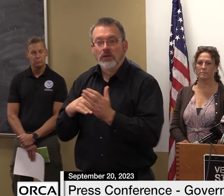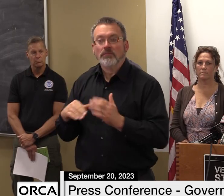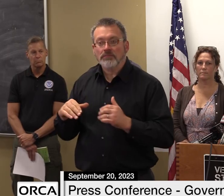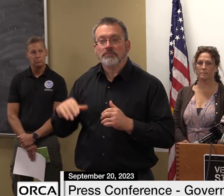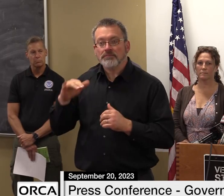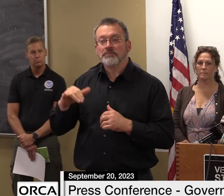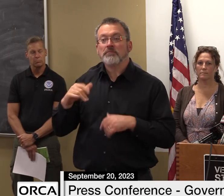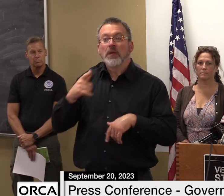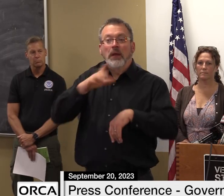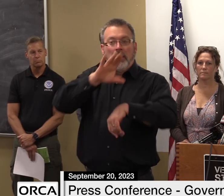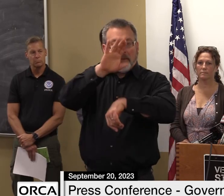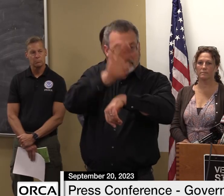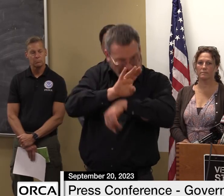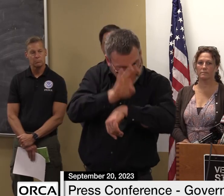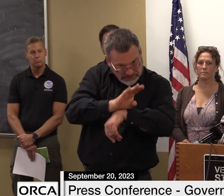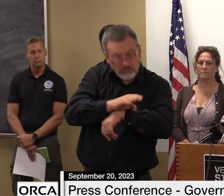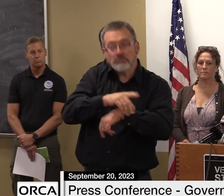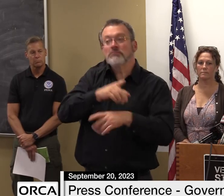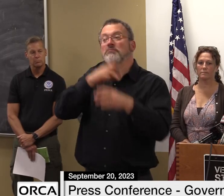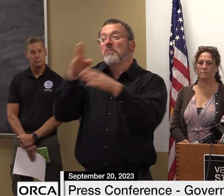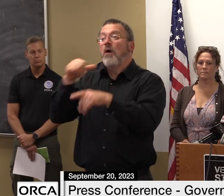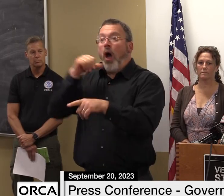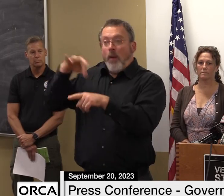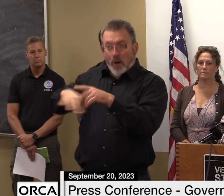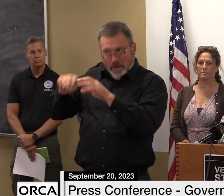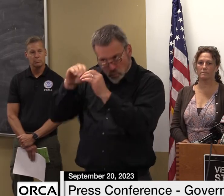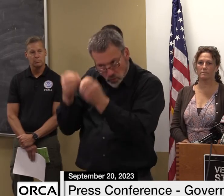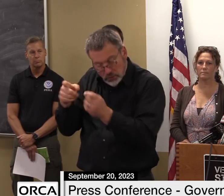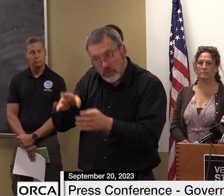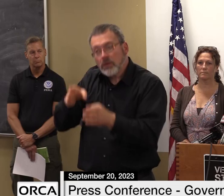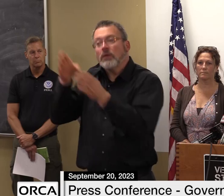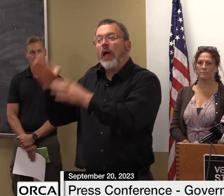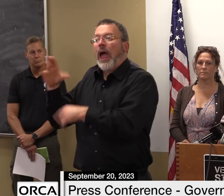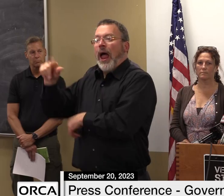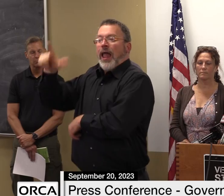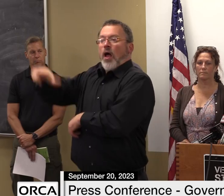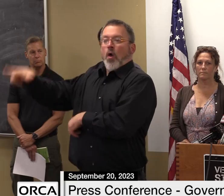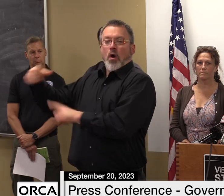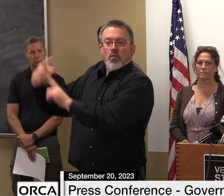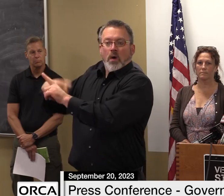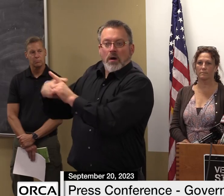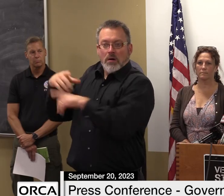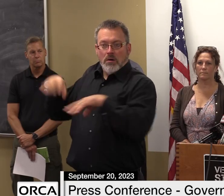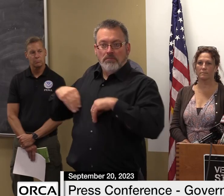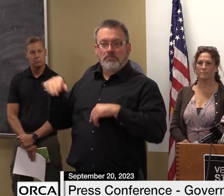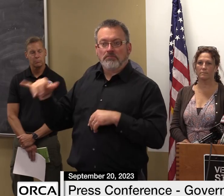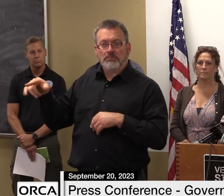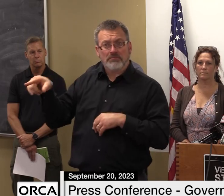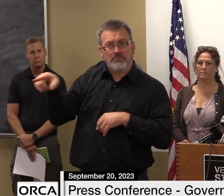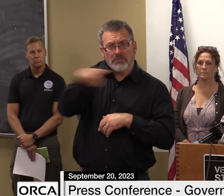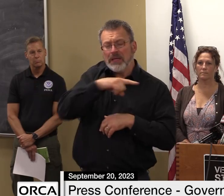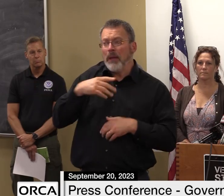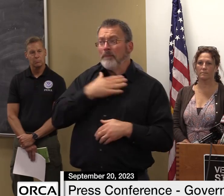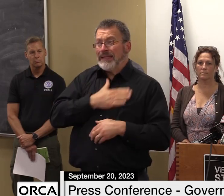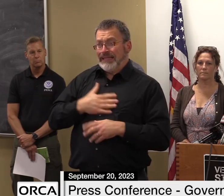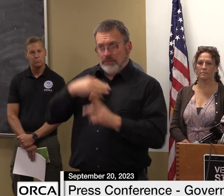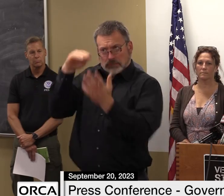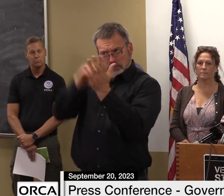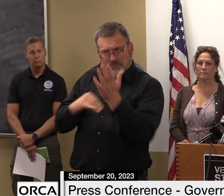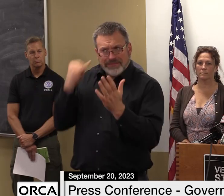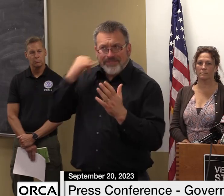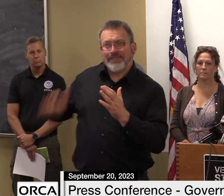who have already applied for BGAP will not have to apply again. The department will be making changes to the payments for